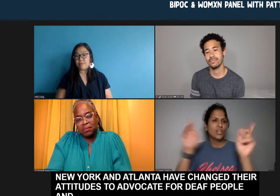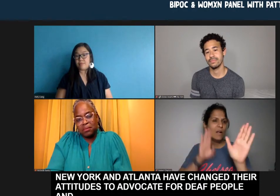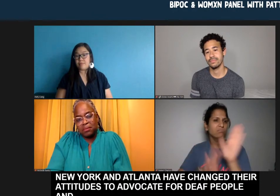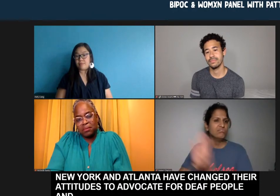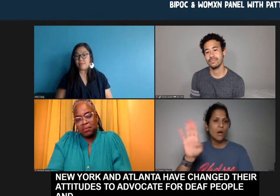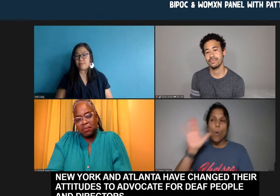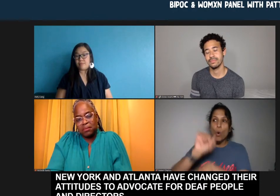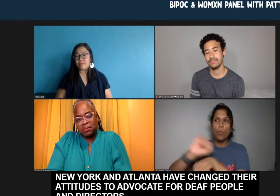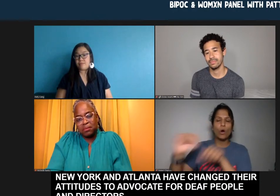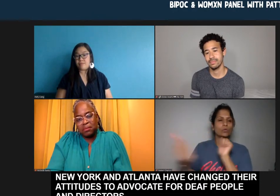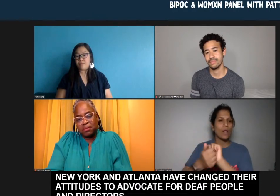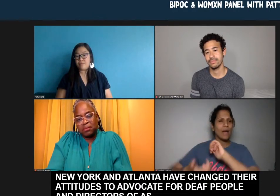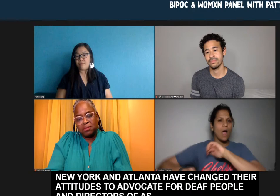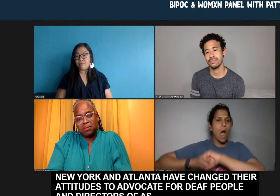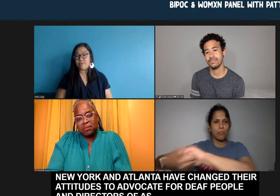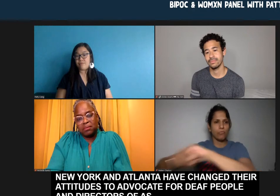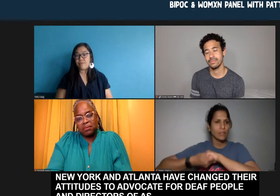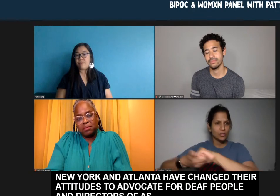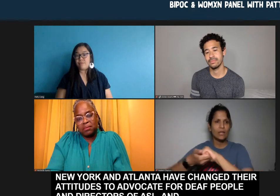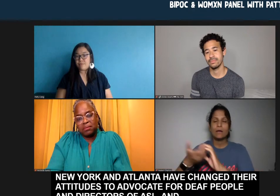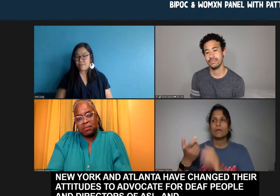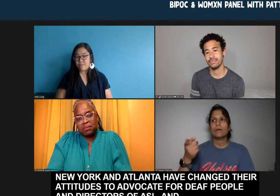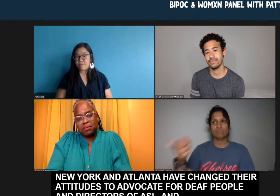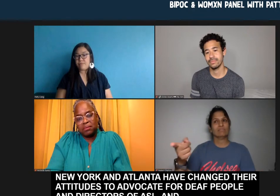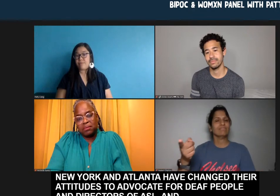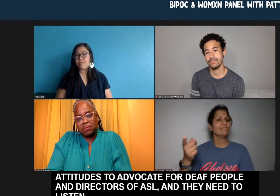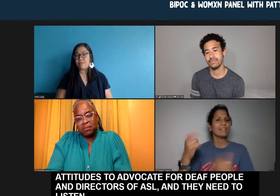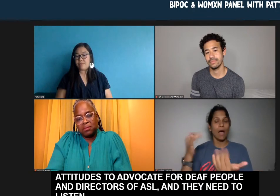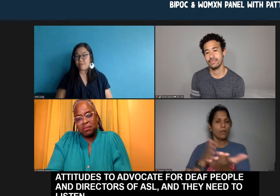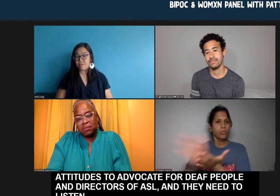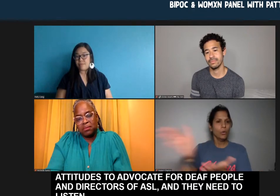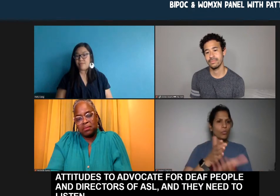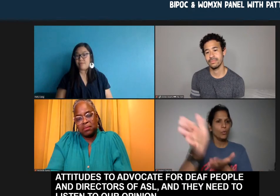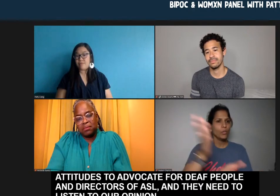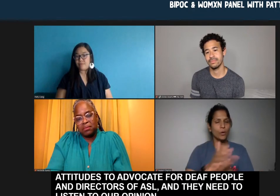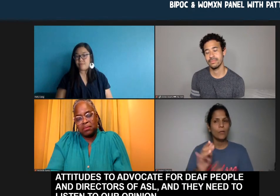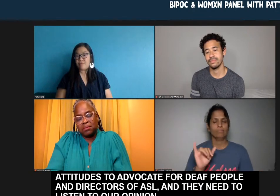our opinion. And if they continue to do that, we will all succeed together.